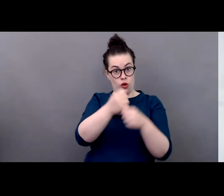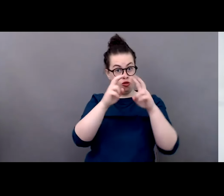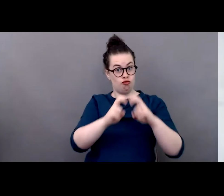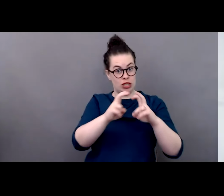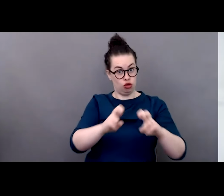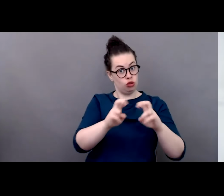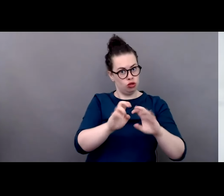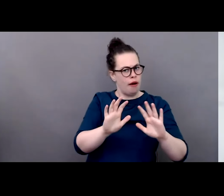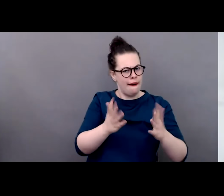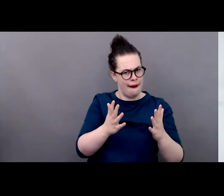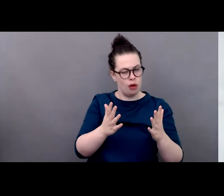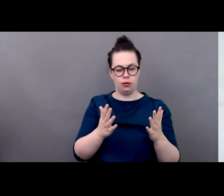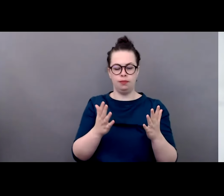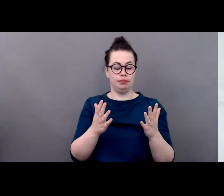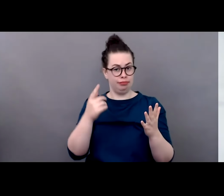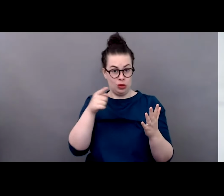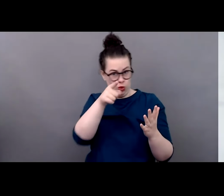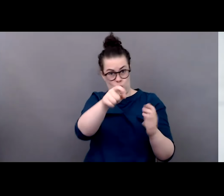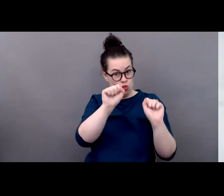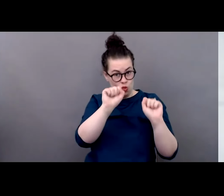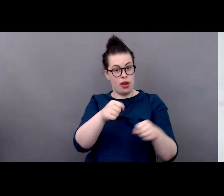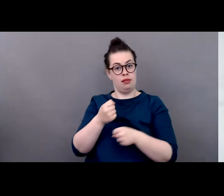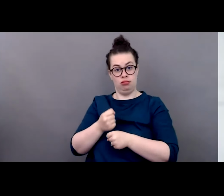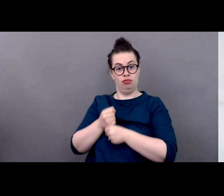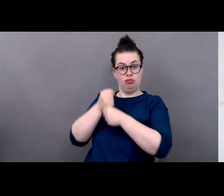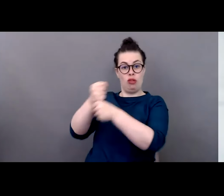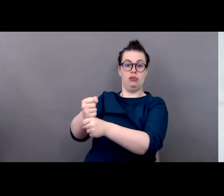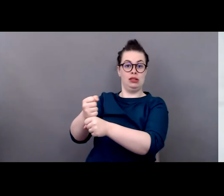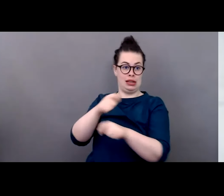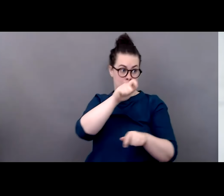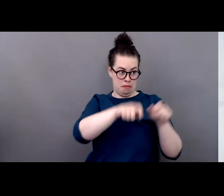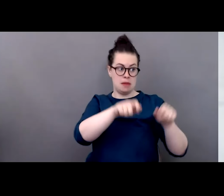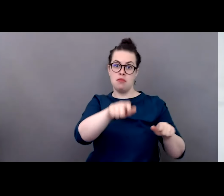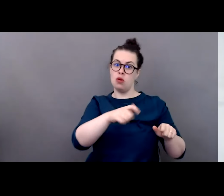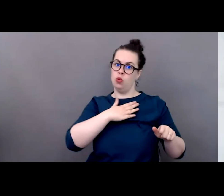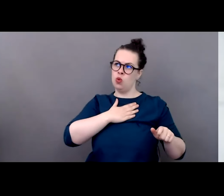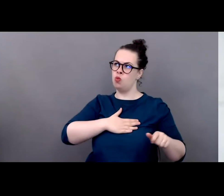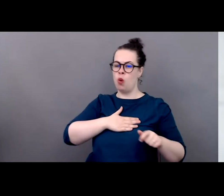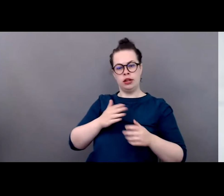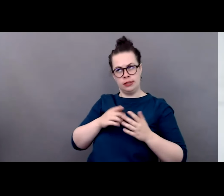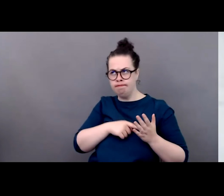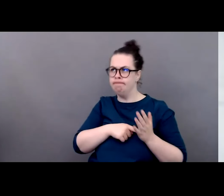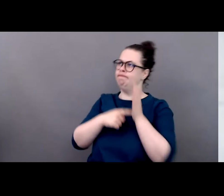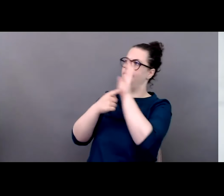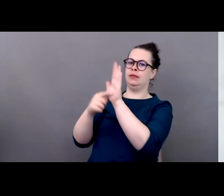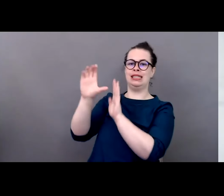that you can actually represent persons who want to go before the CRPD with their complaints.